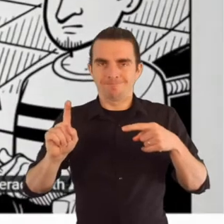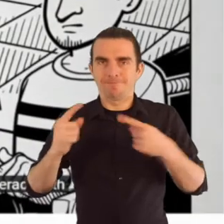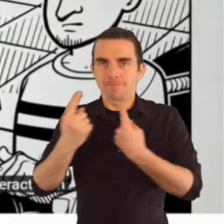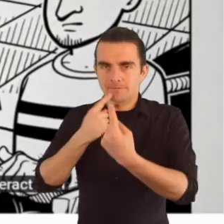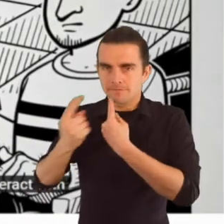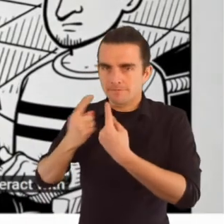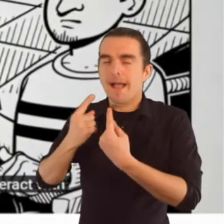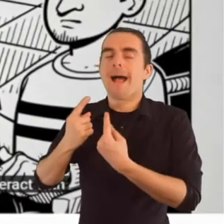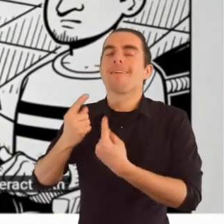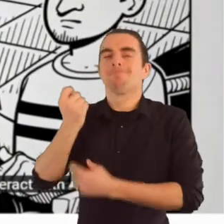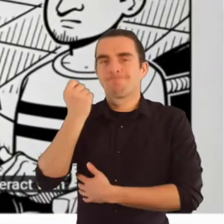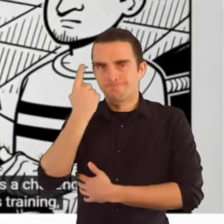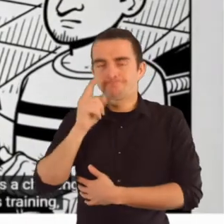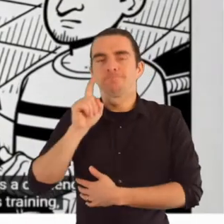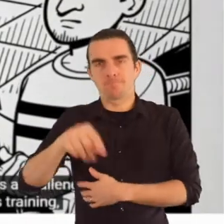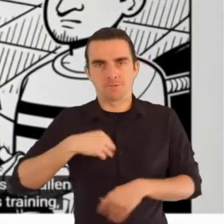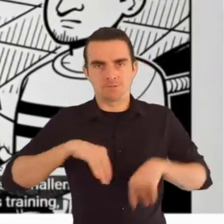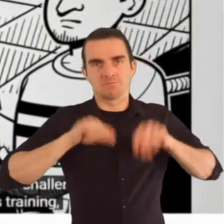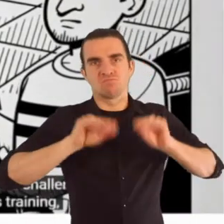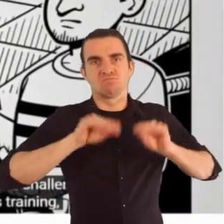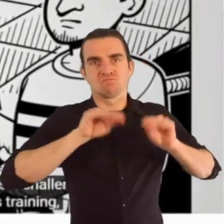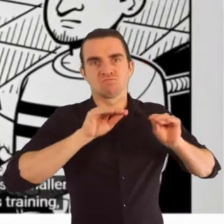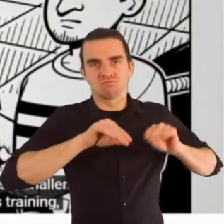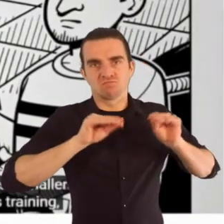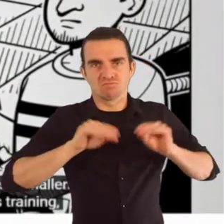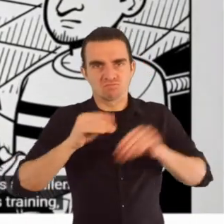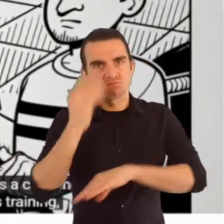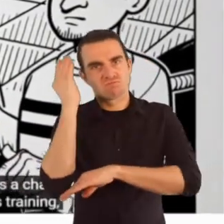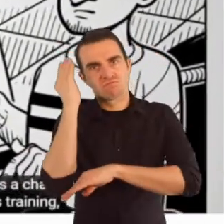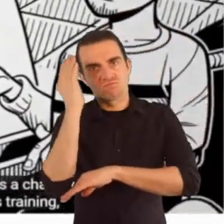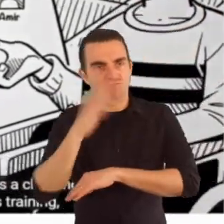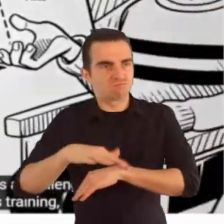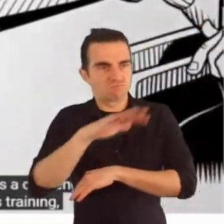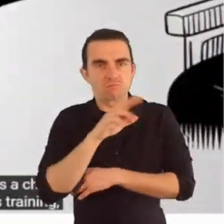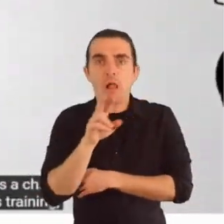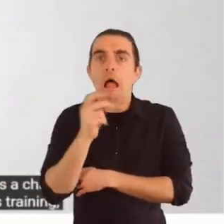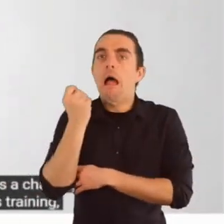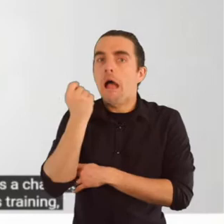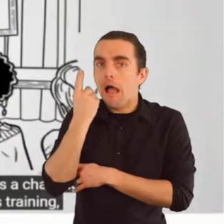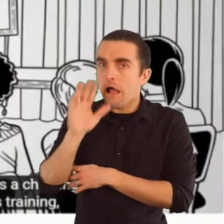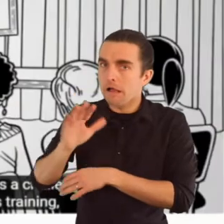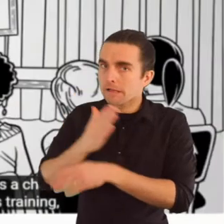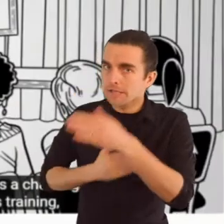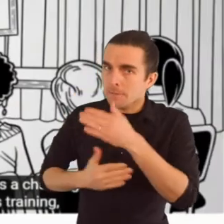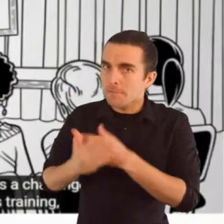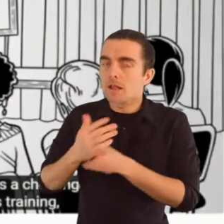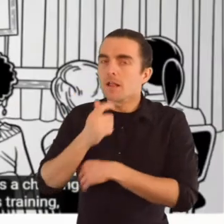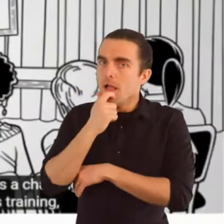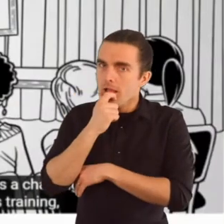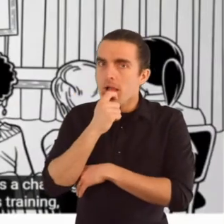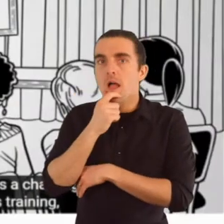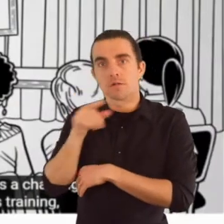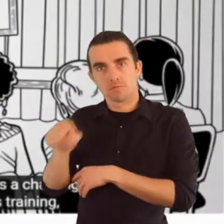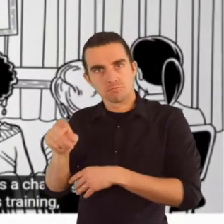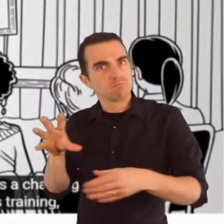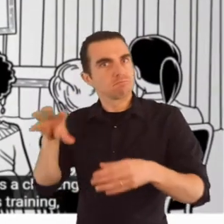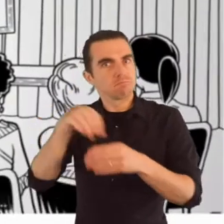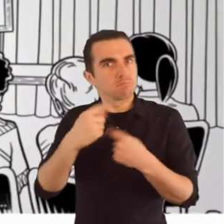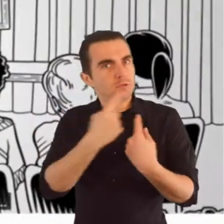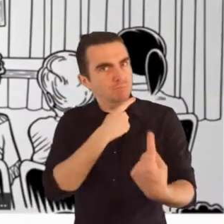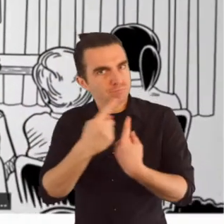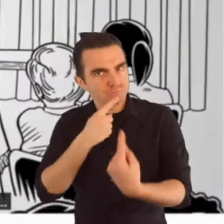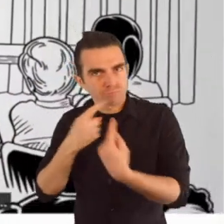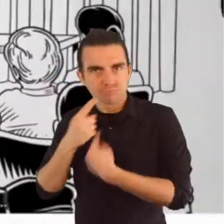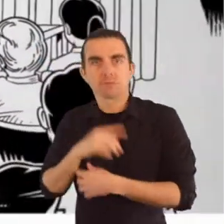necessary to interact with him, so communication was sometimes a challenge. After some disability awareness training, and